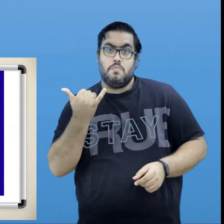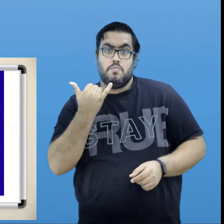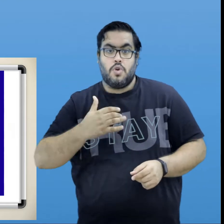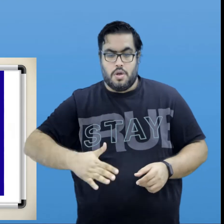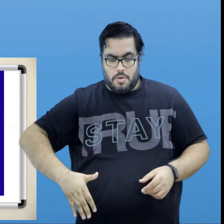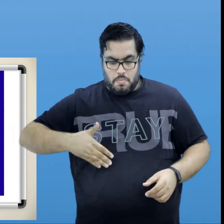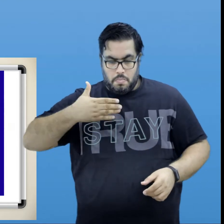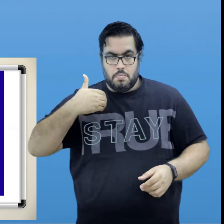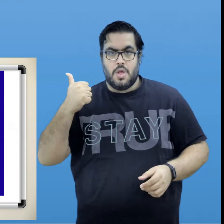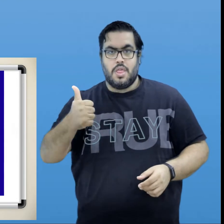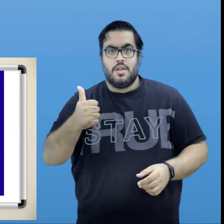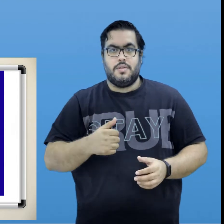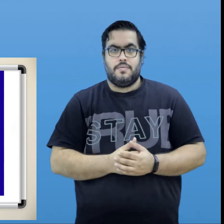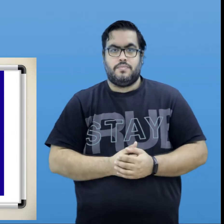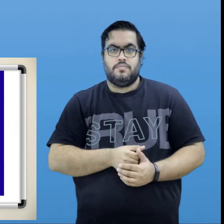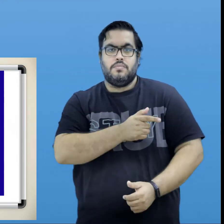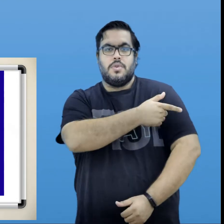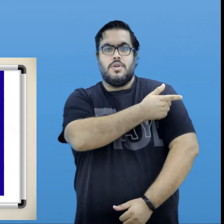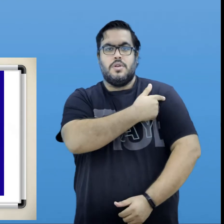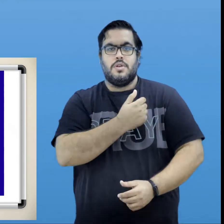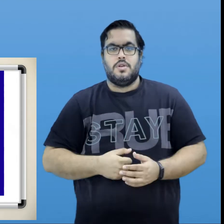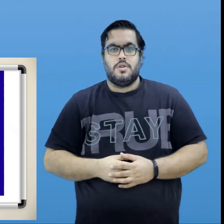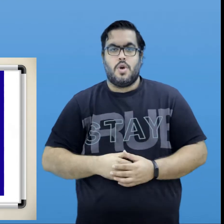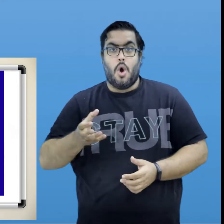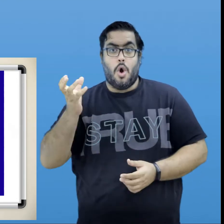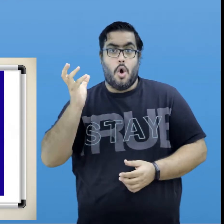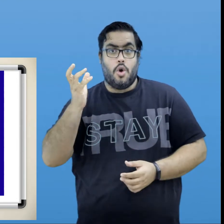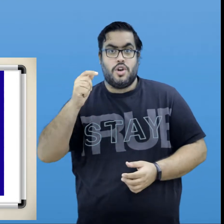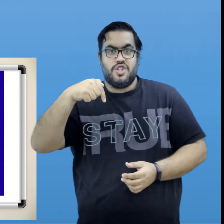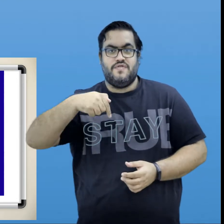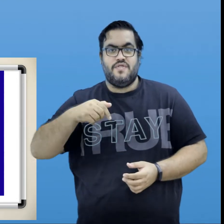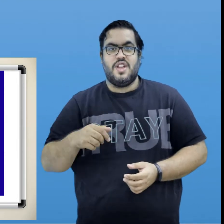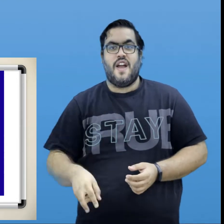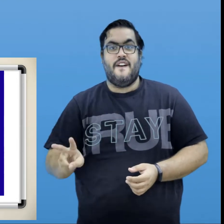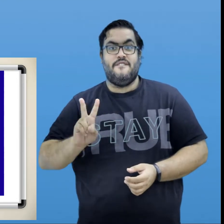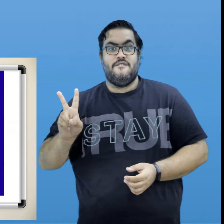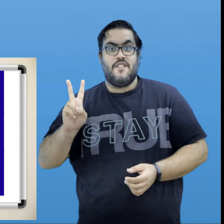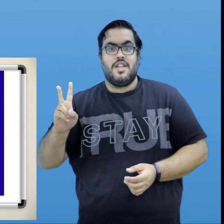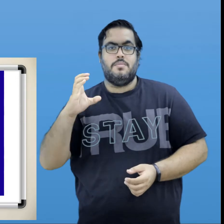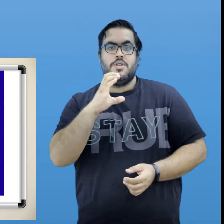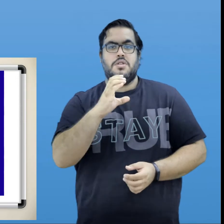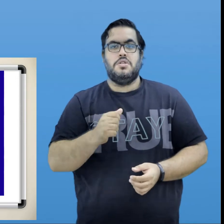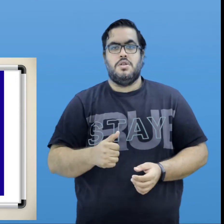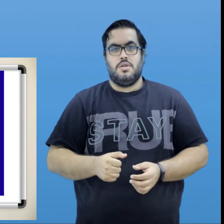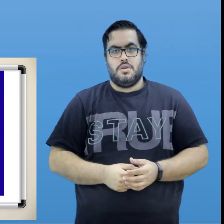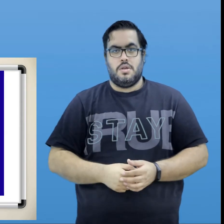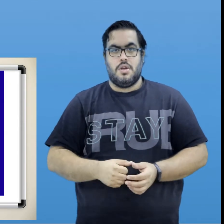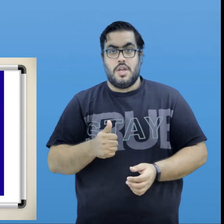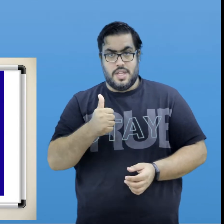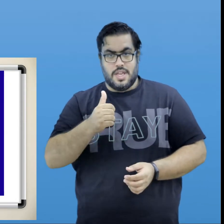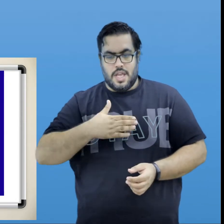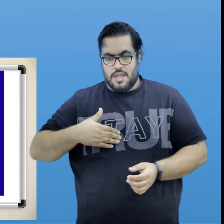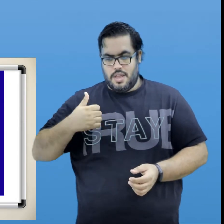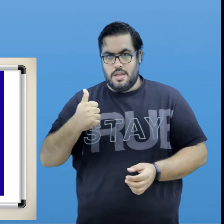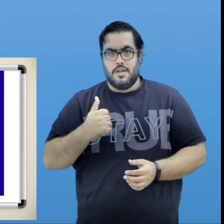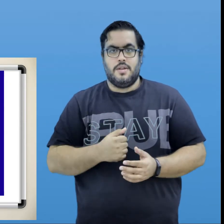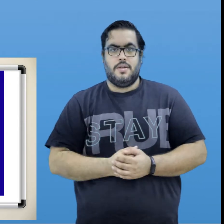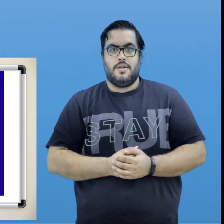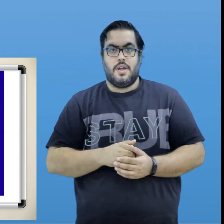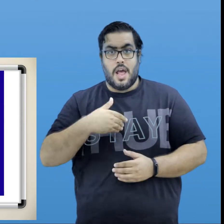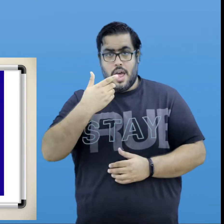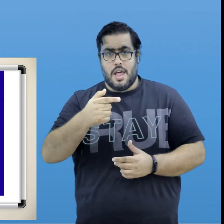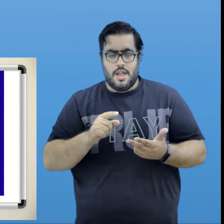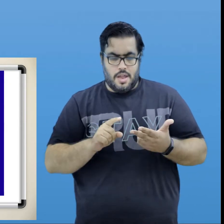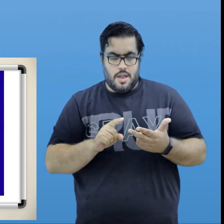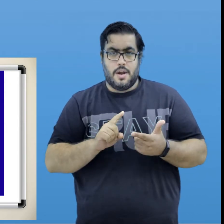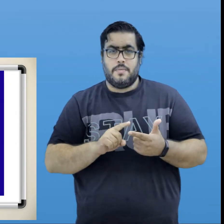good health. For example, oranges contain a lot of vitamin C. The next vocabulary item we have